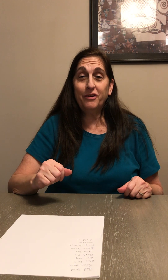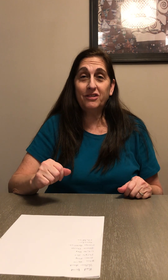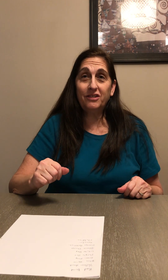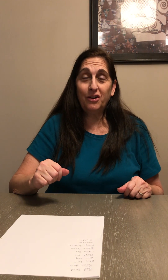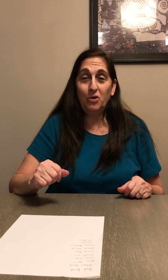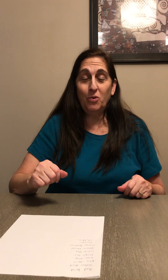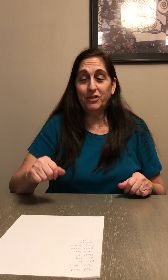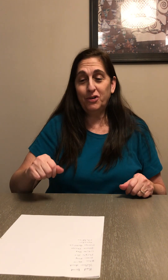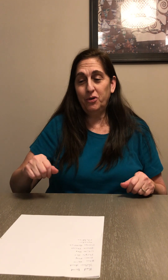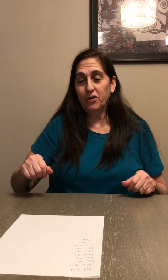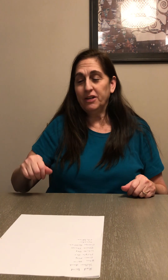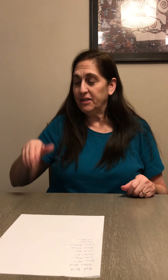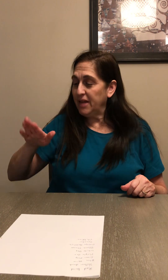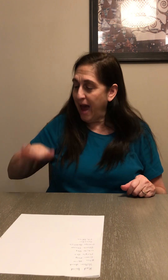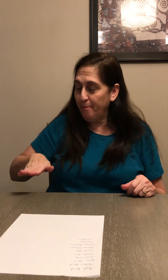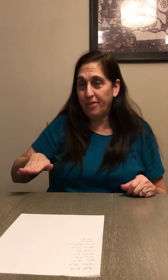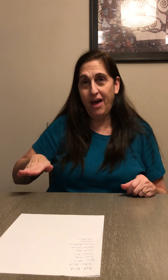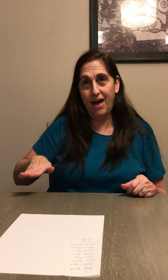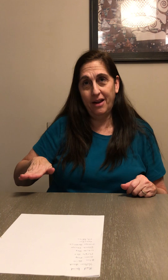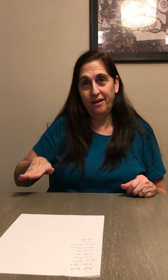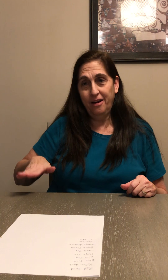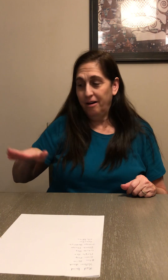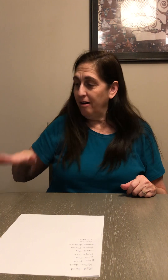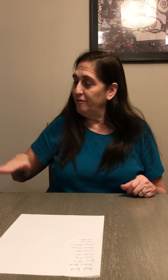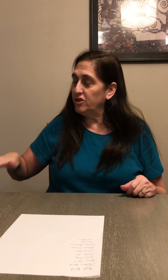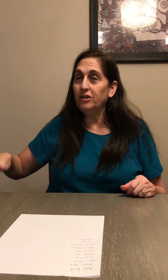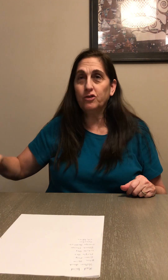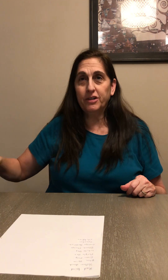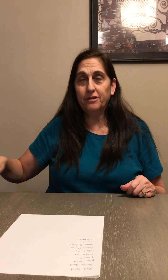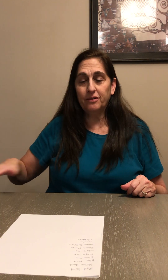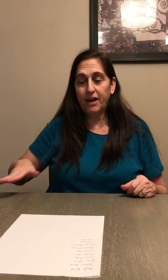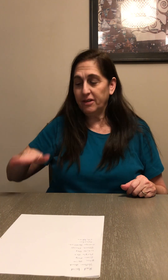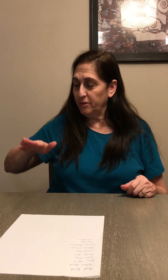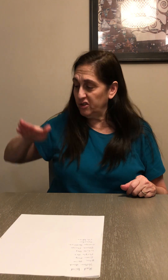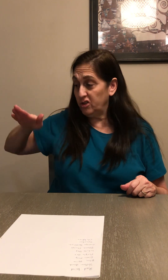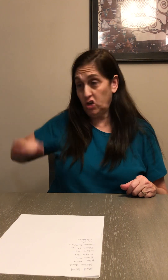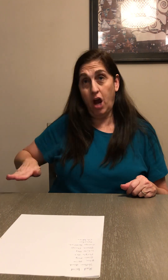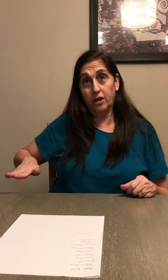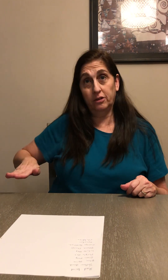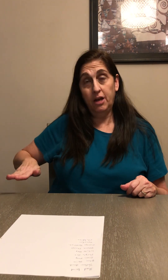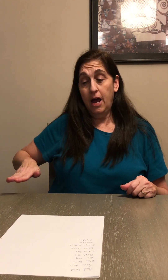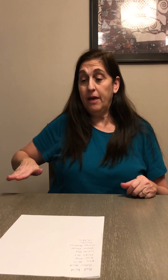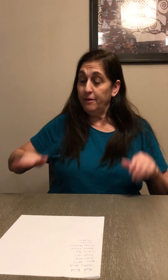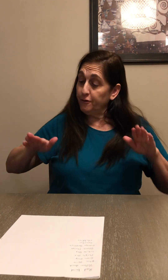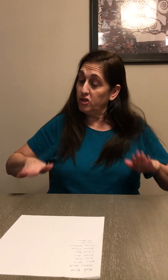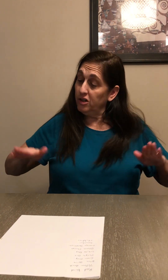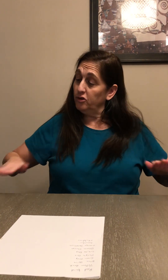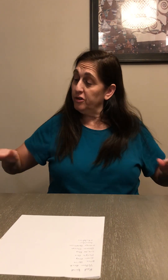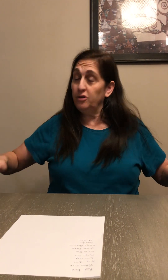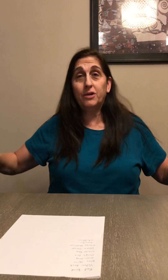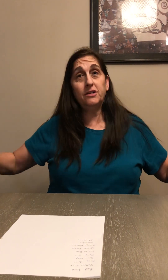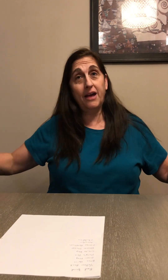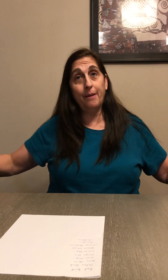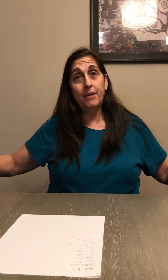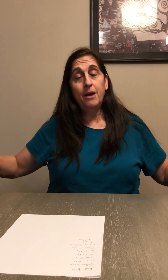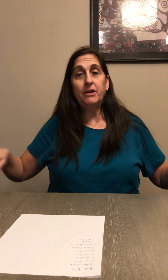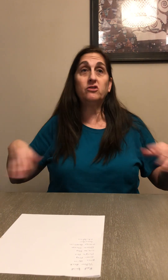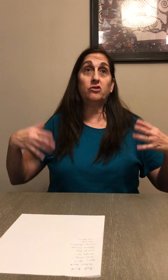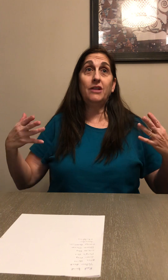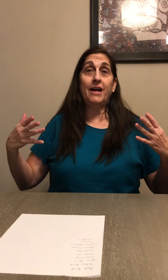is a cute one too. You're going to tap the head of children. Okay, so this is a child, and then for children you can tap, because there's a lot in a